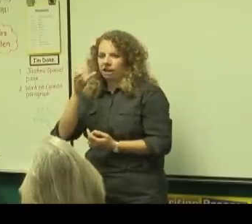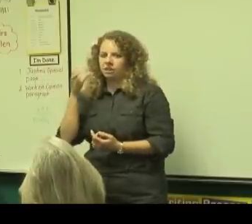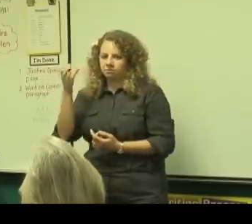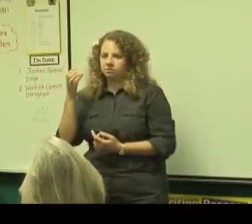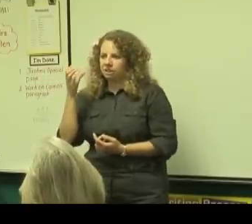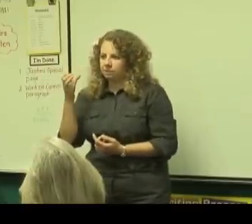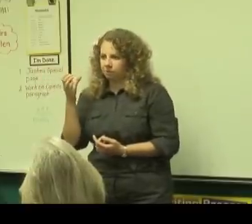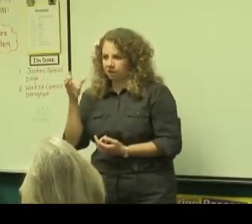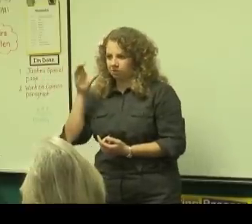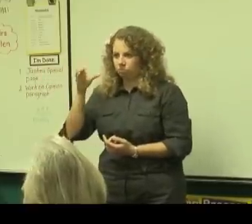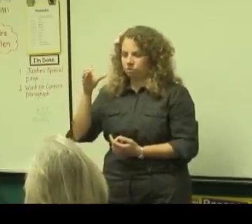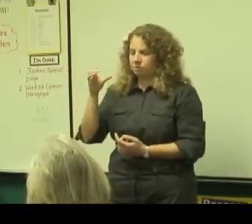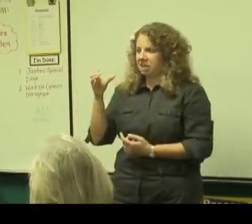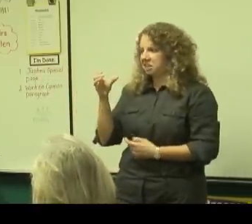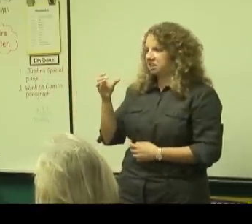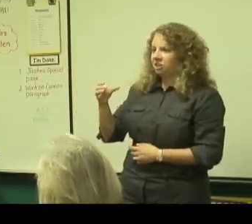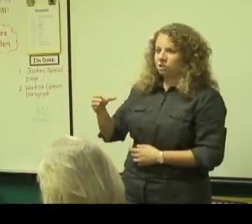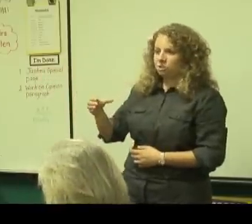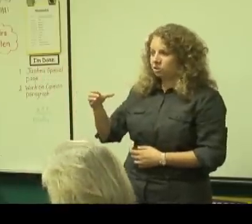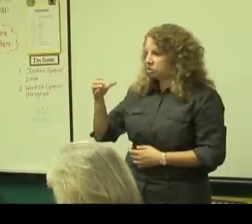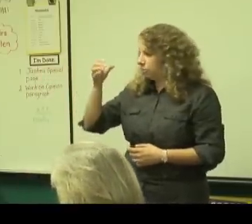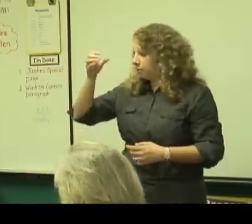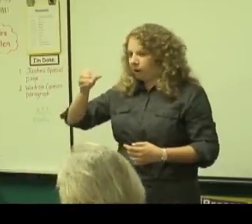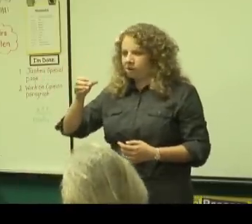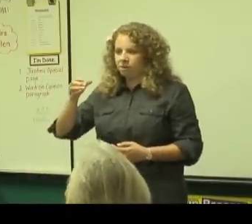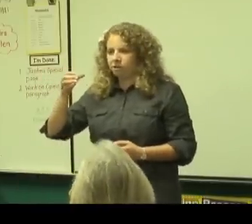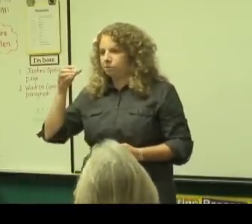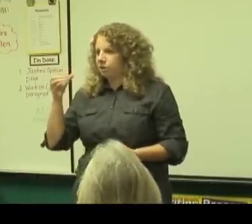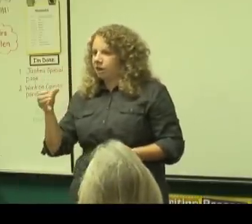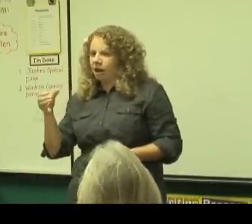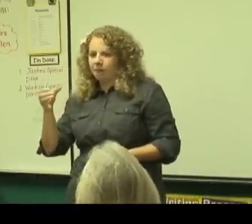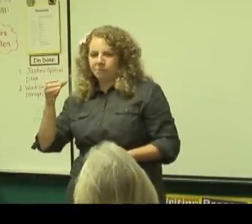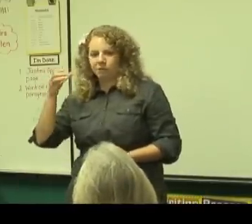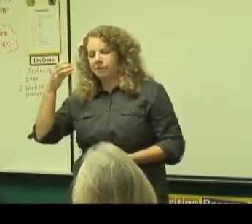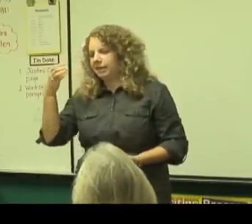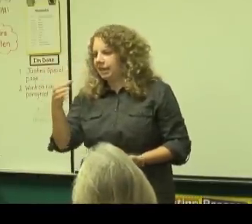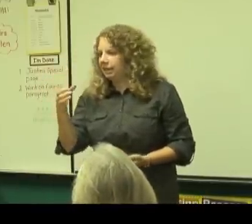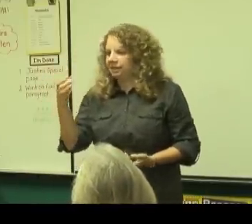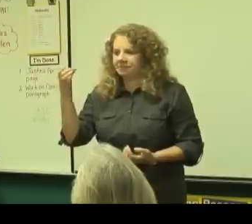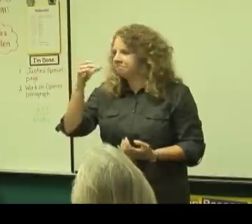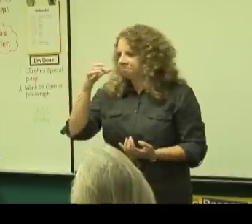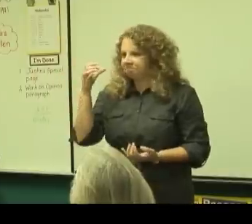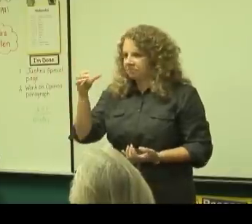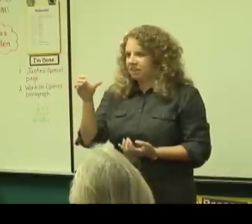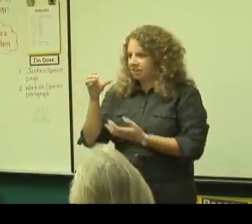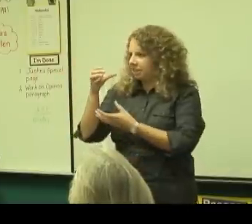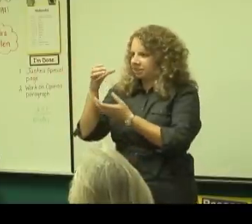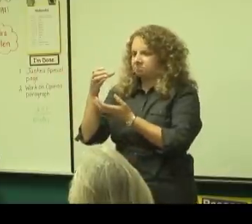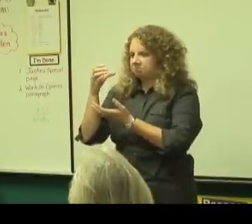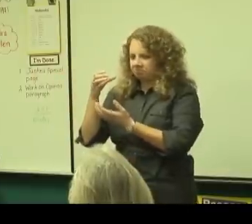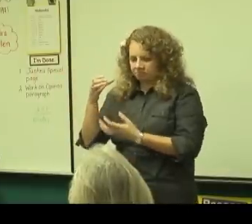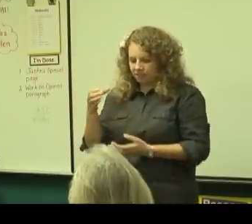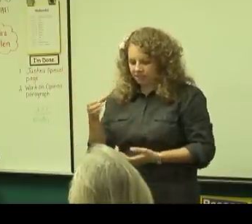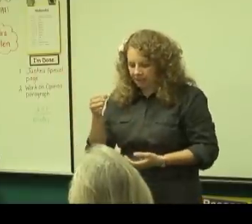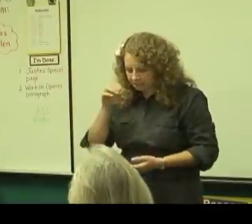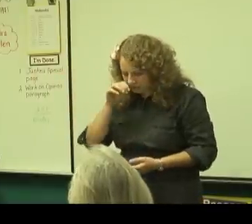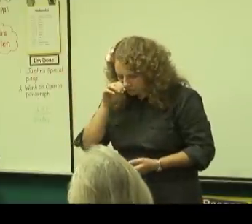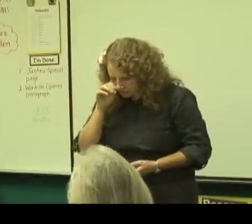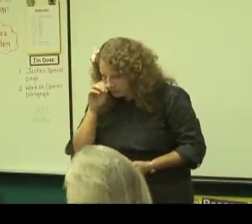can explain what's in my hand. So this could be a bottle, it could be a cup, it could be a can, anything like that. And if you wanted